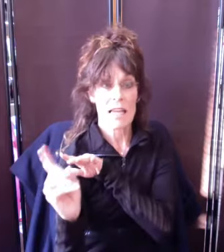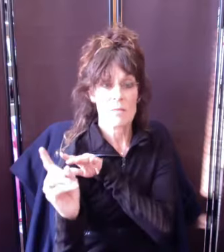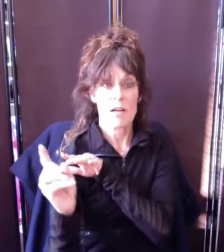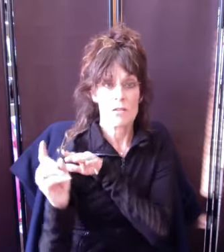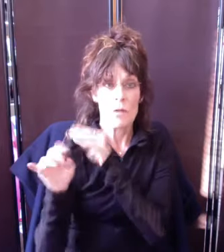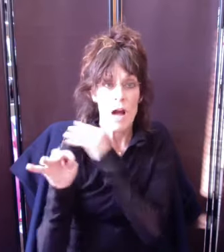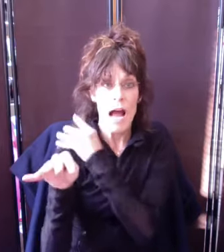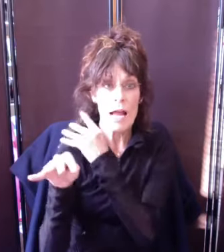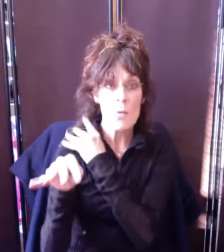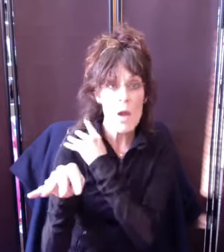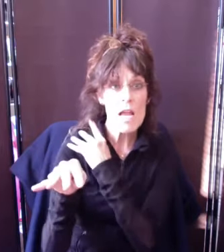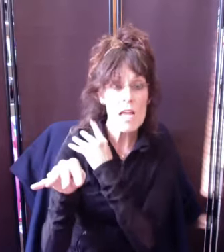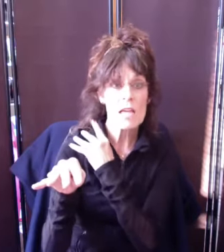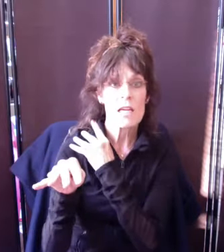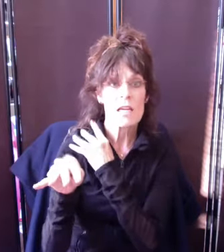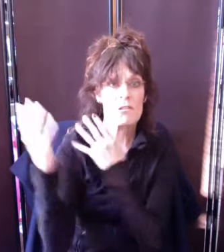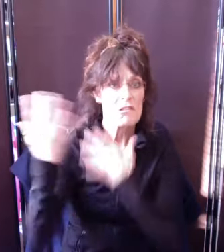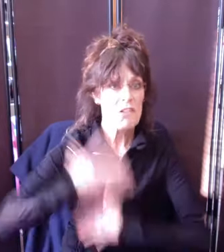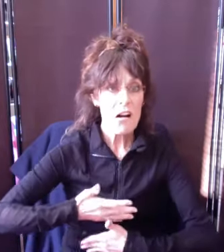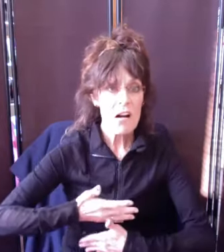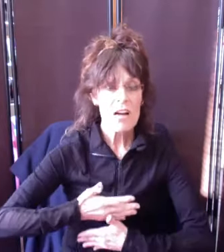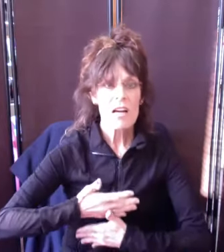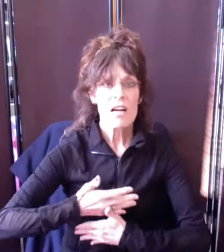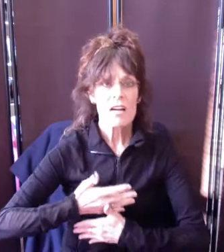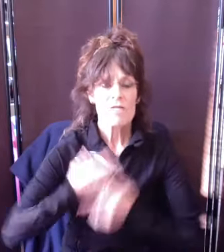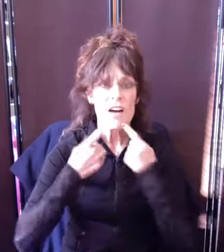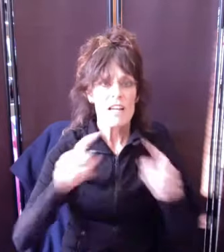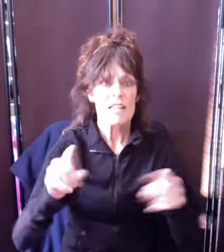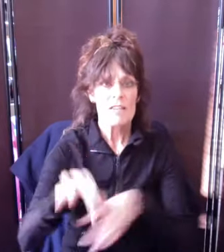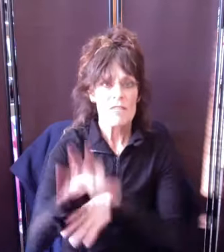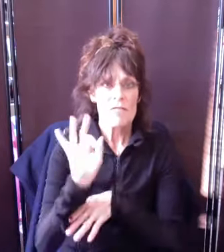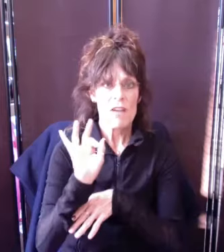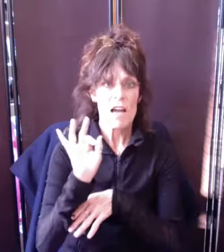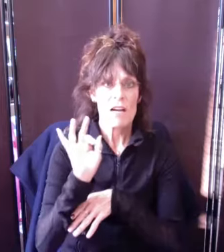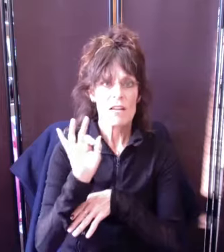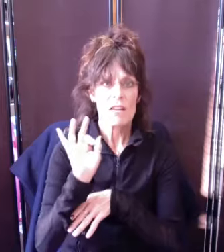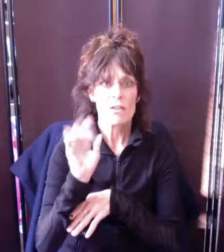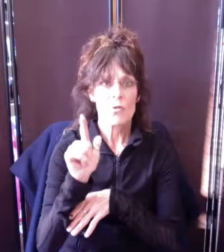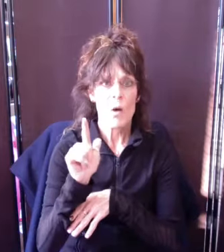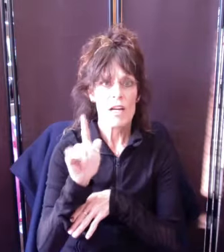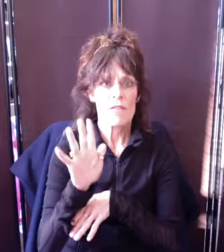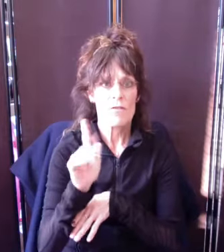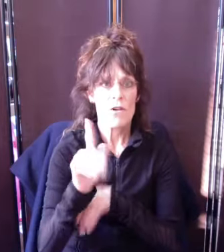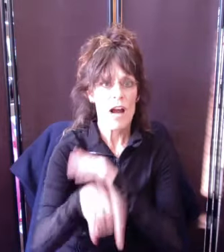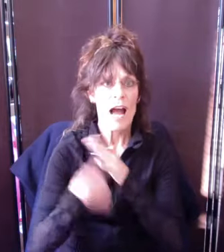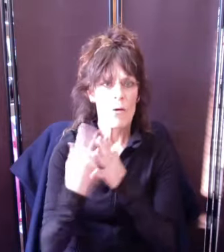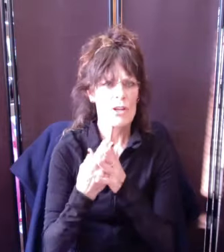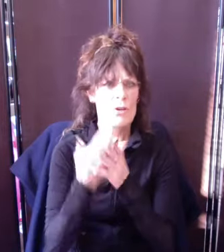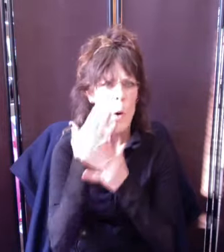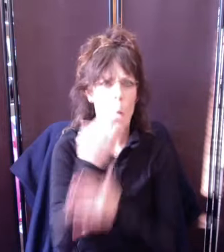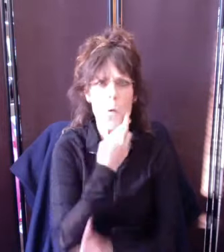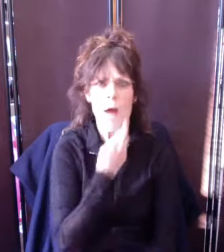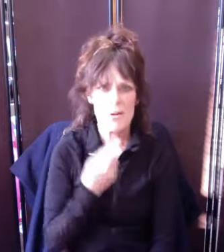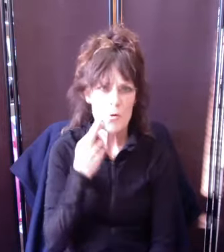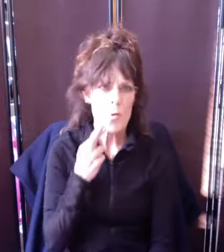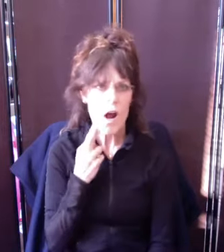and I finally found a 24-hour like pancake house, and they helped